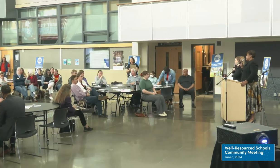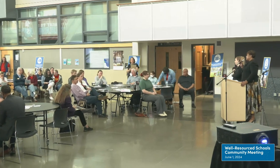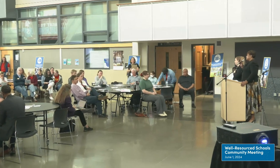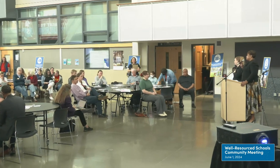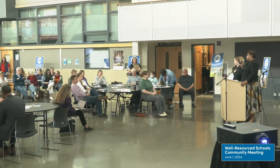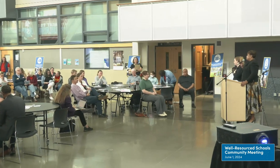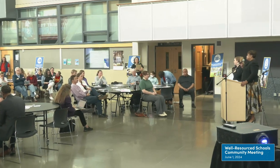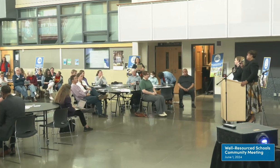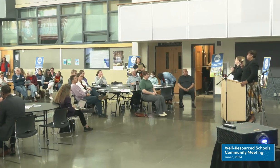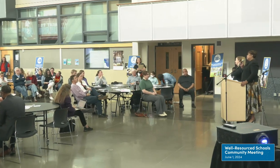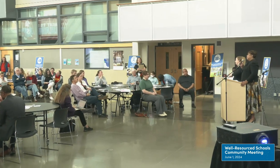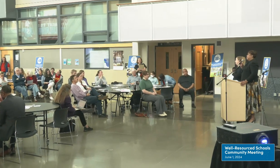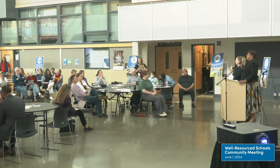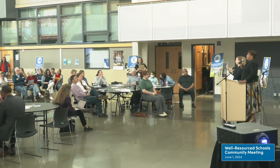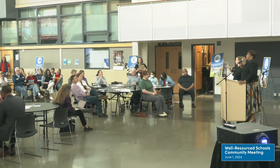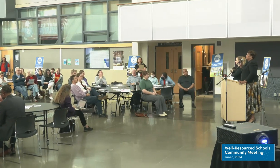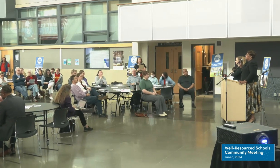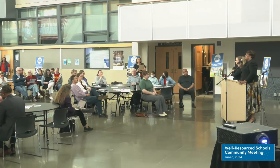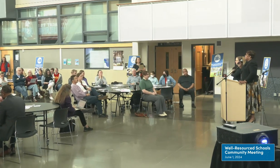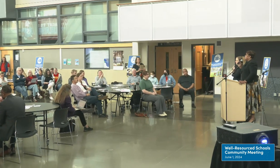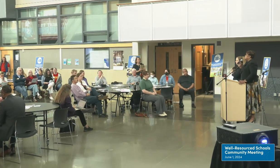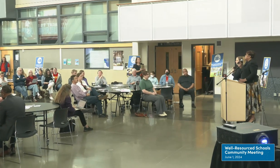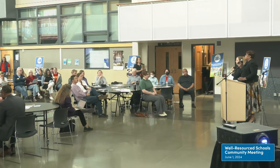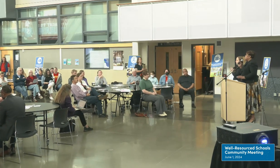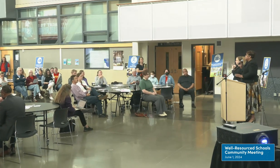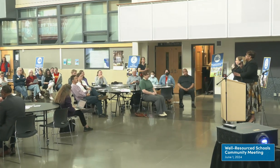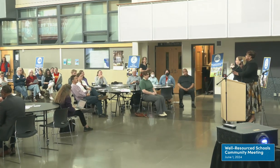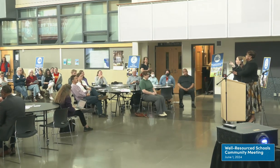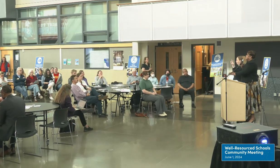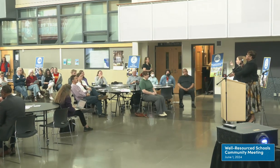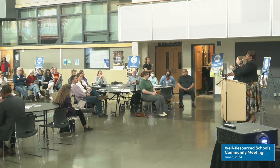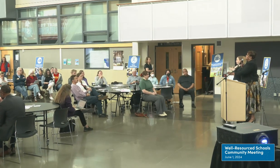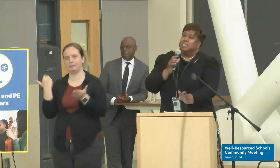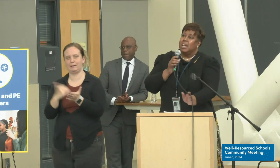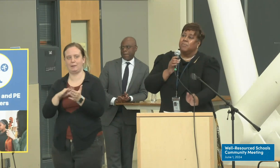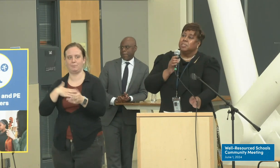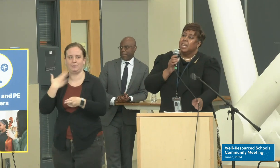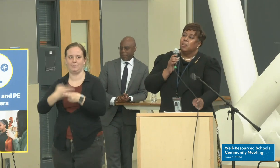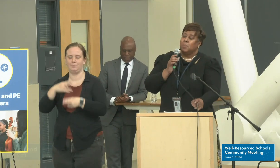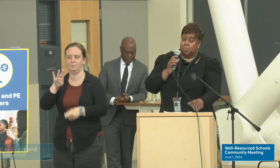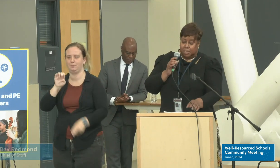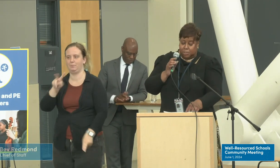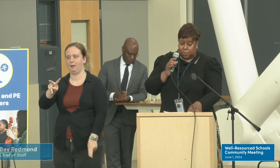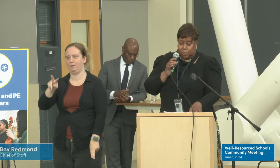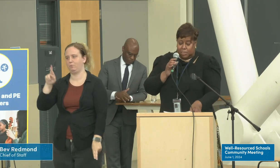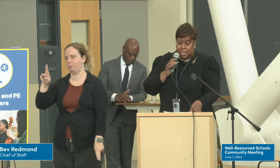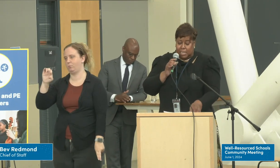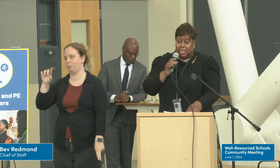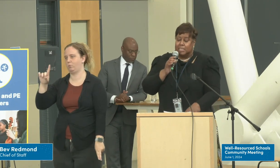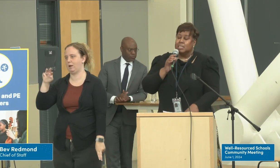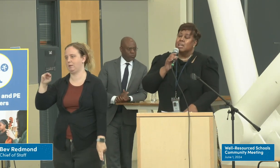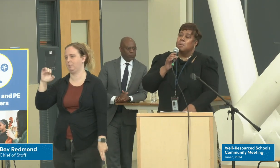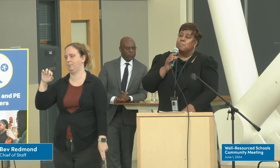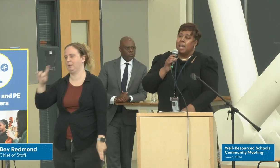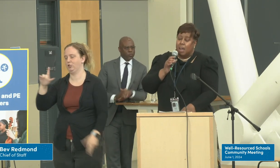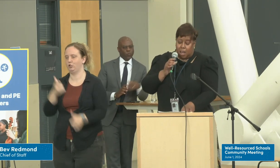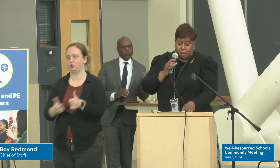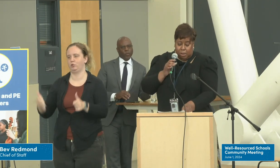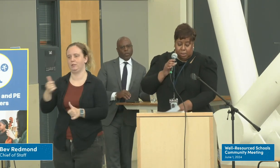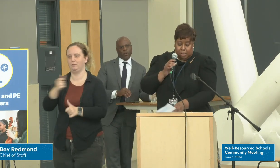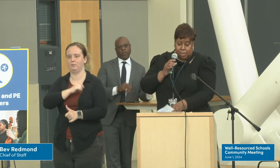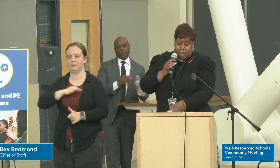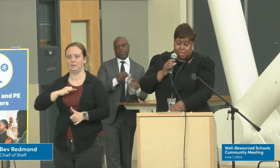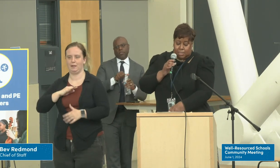this possible. Again, my name is Bev Redmond, Chief of Staff for Seattle Public Schools. It is my